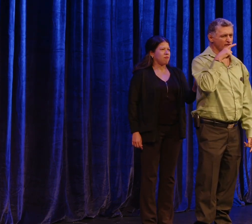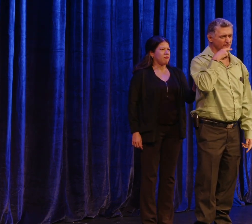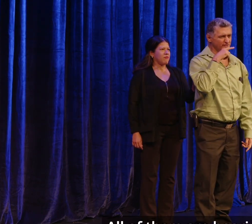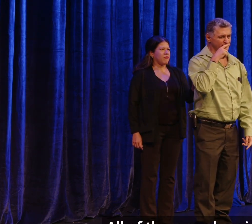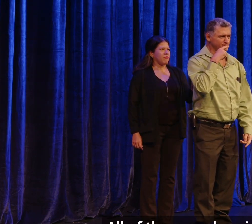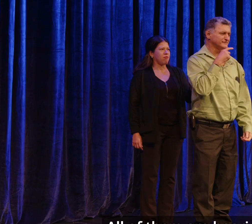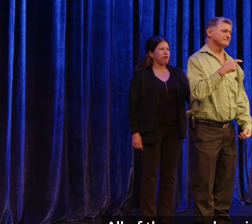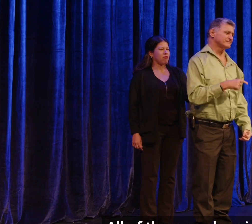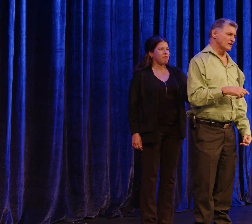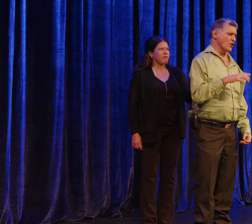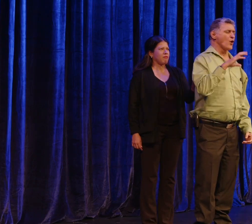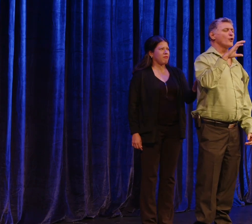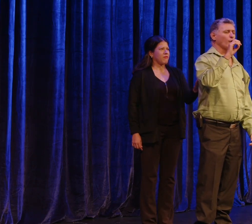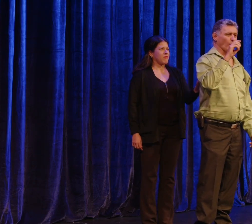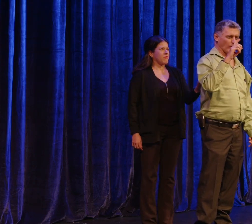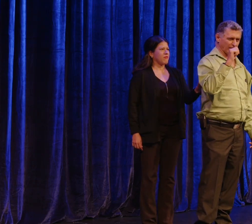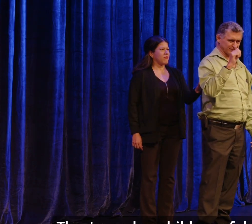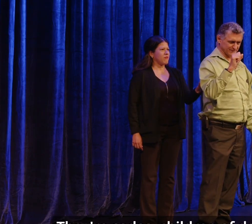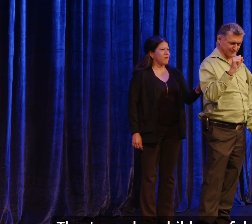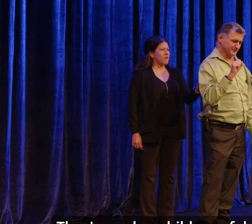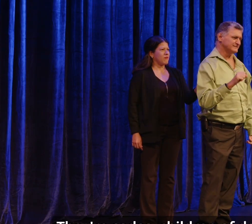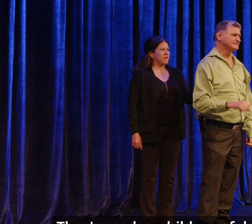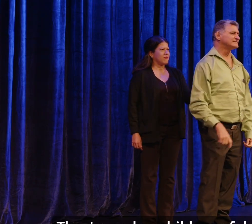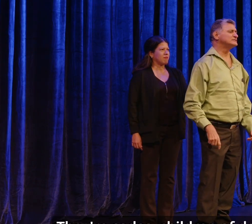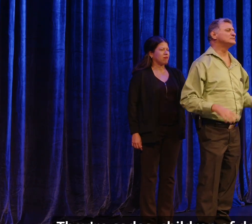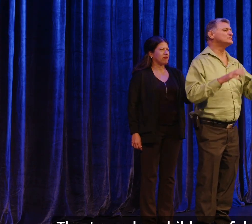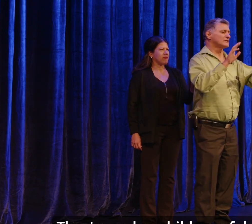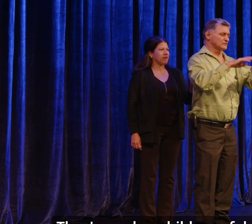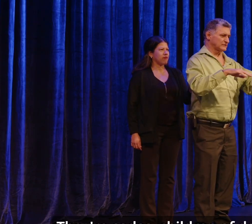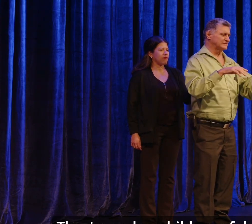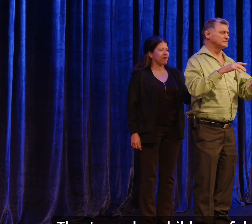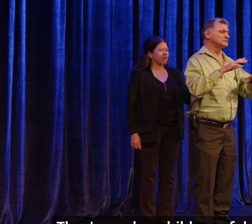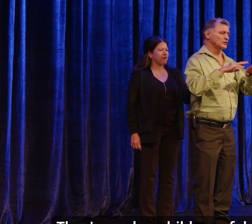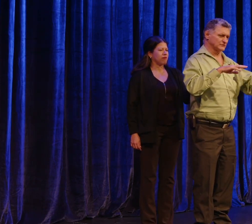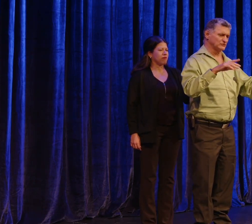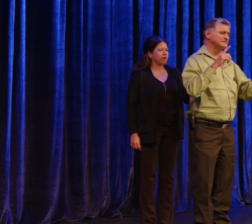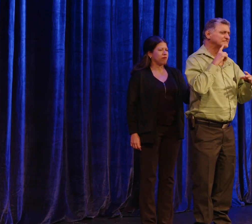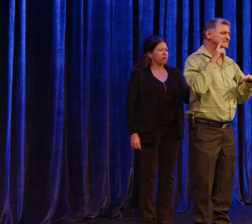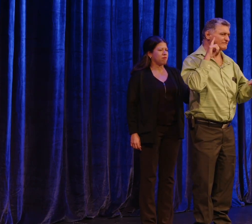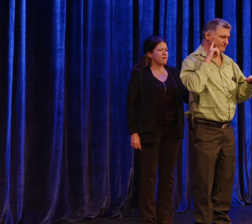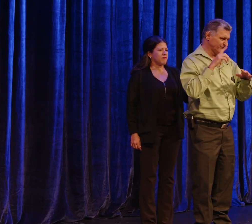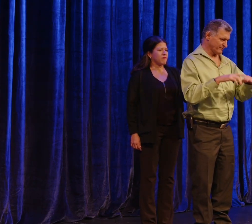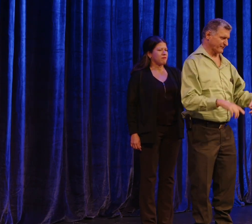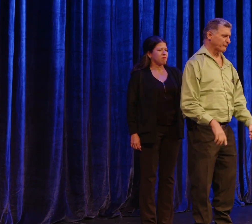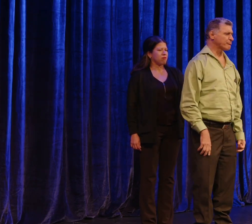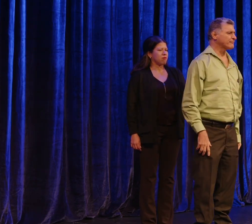All of them are hearing. They're CODAs, children of deaf adults.